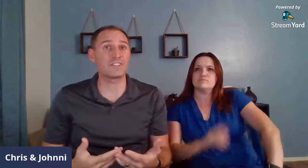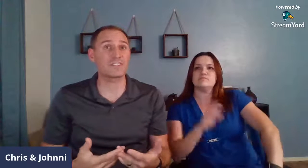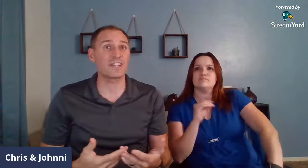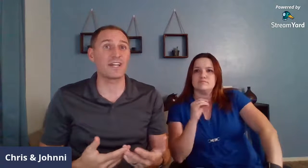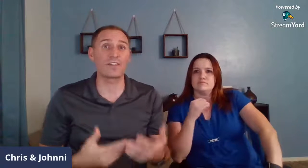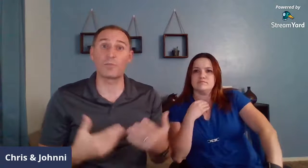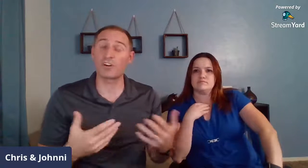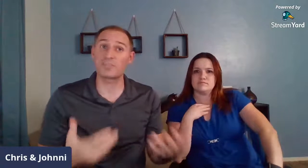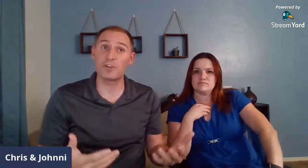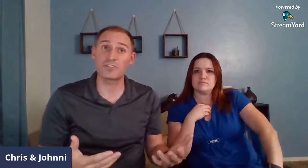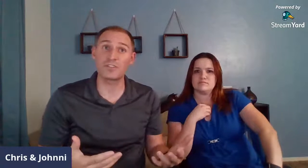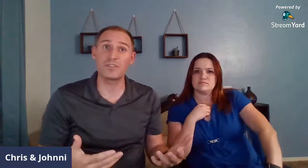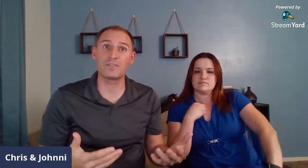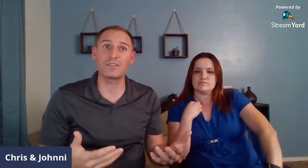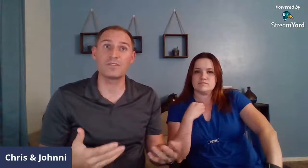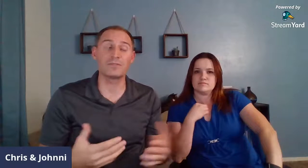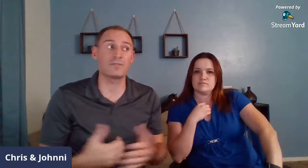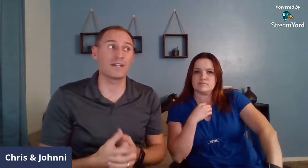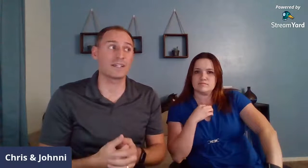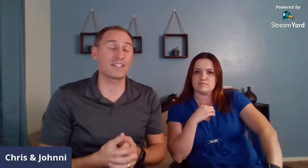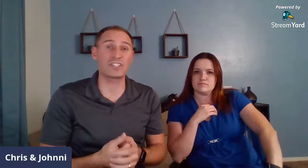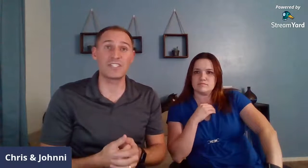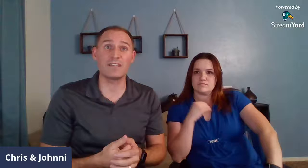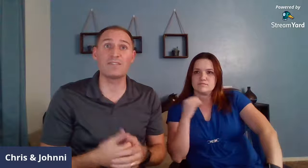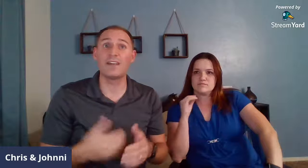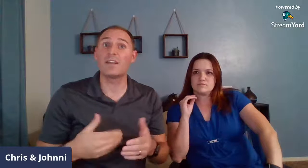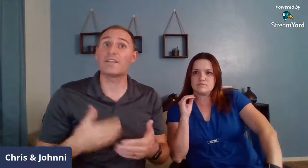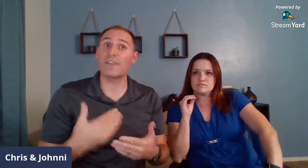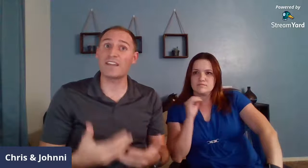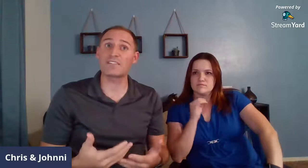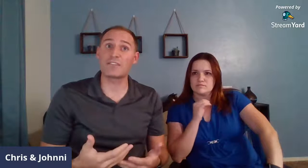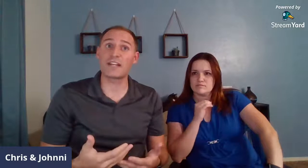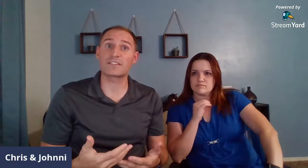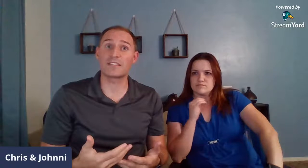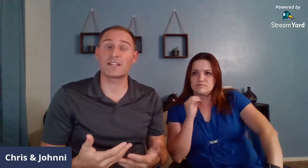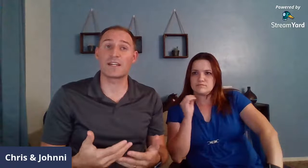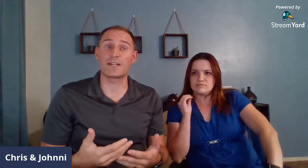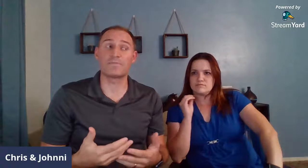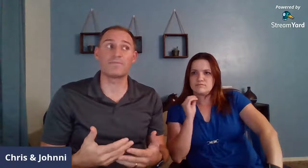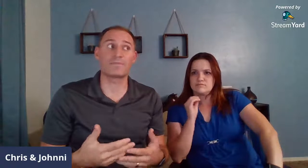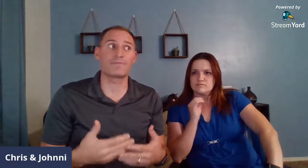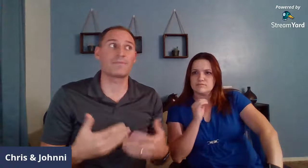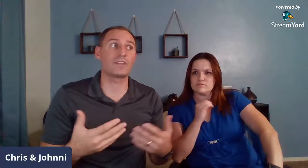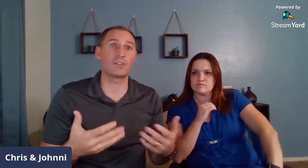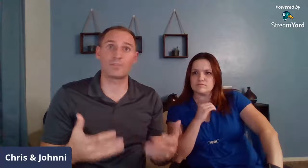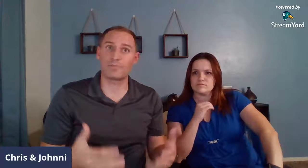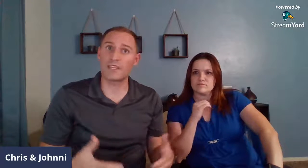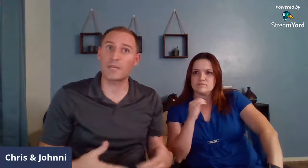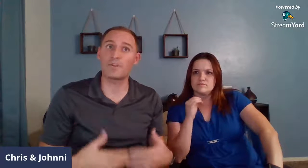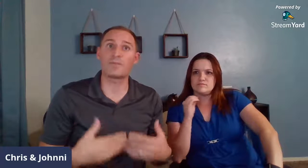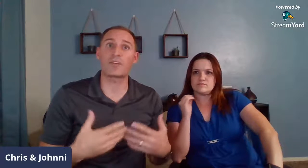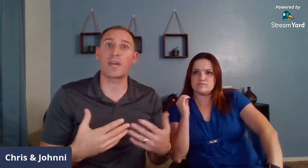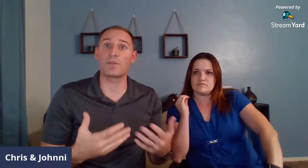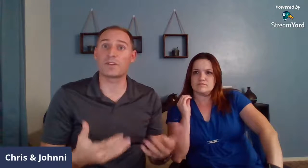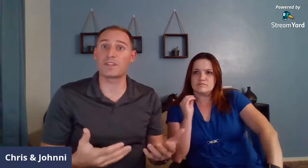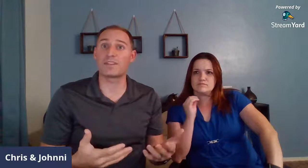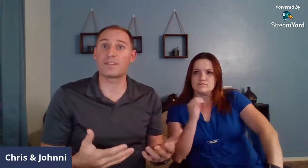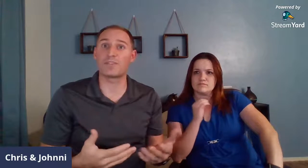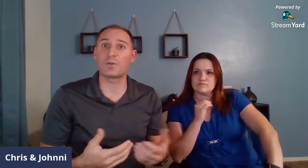language. The more exposure you can achieve, the faster you'll actually, pick up on the vocabulary, and the quicker